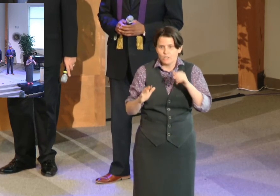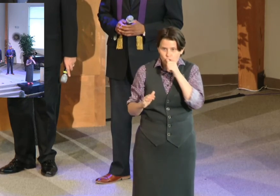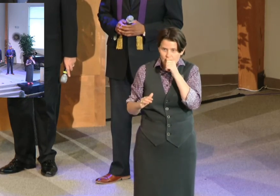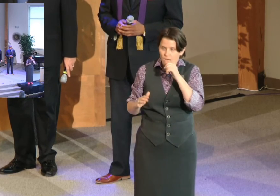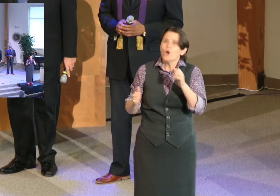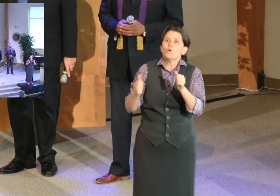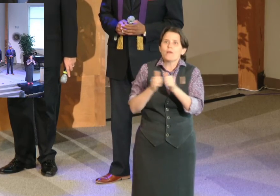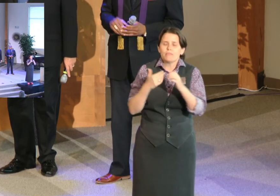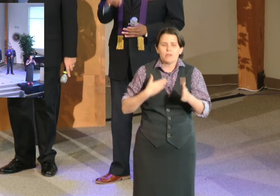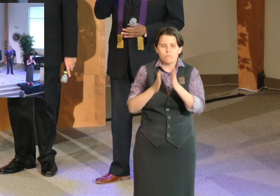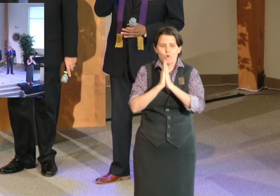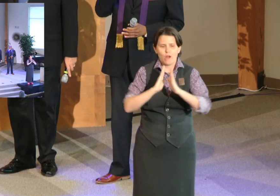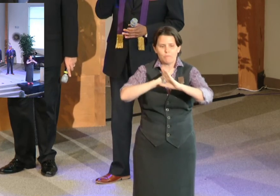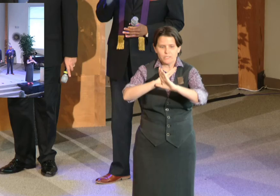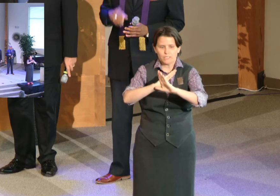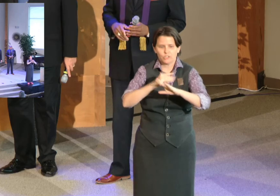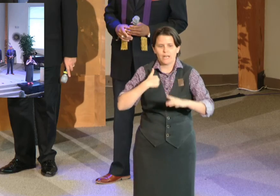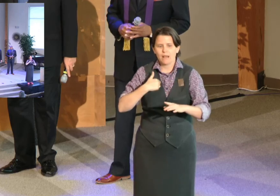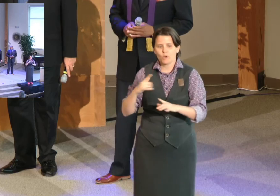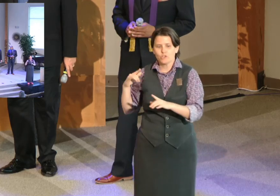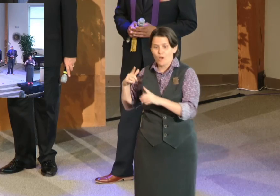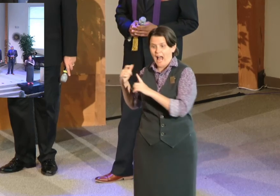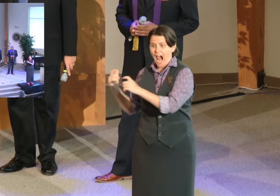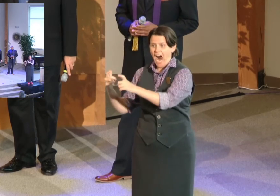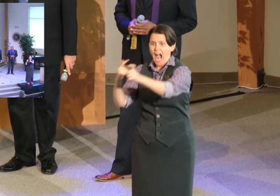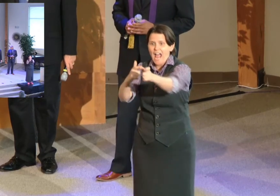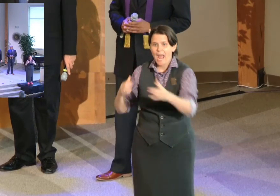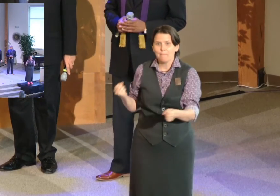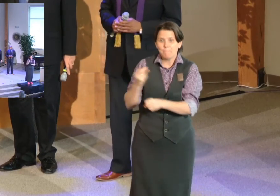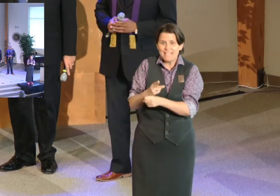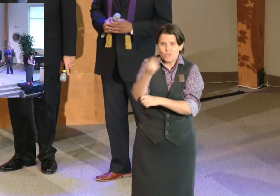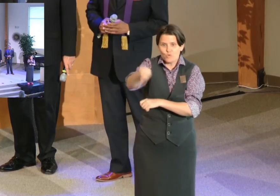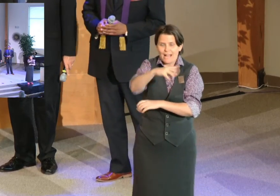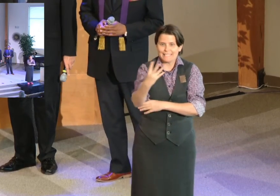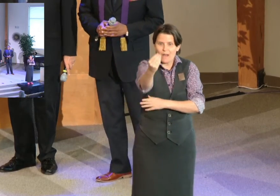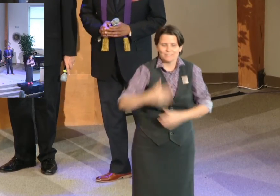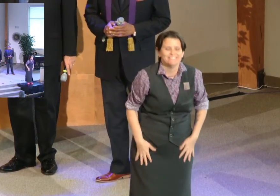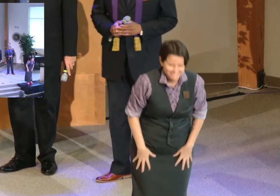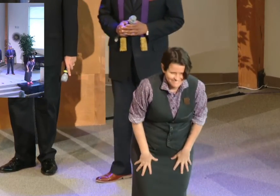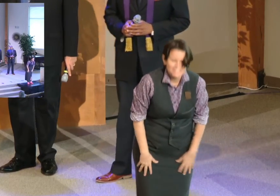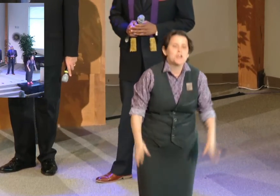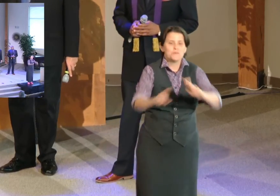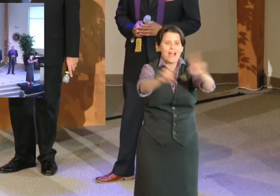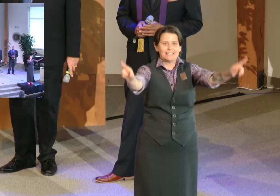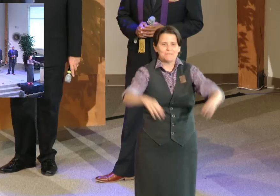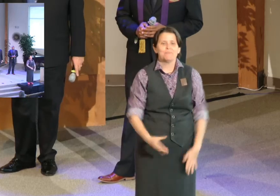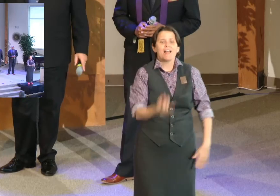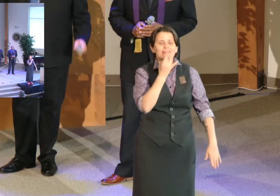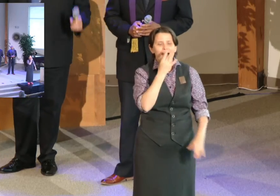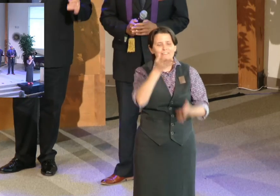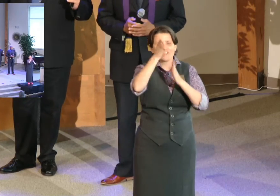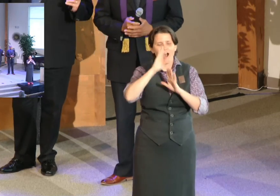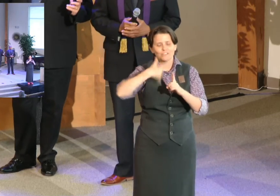try it. Are you ready? All right, the light of God surrounds us. The love